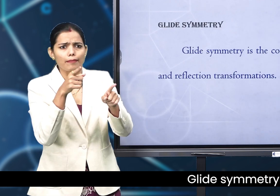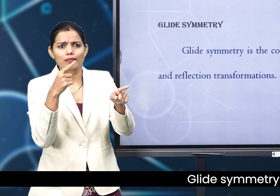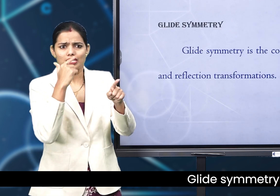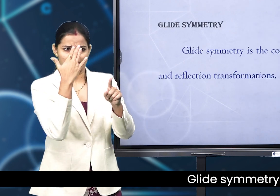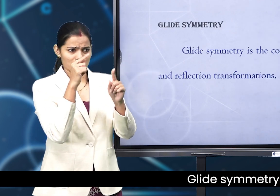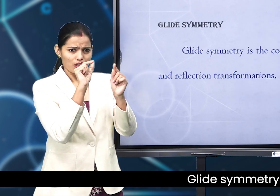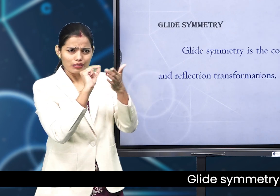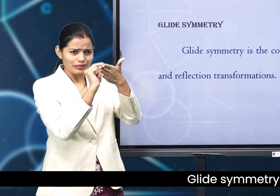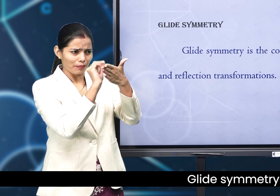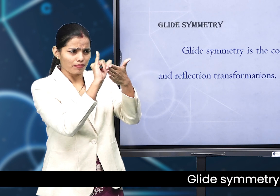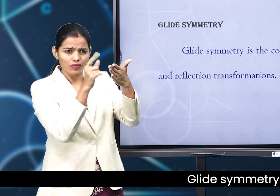Glide symmetry.